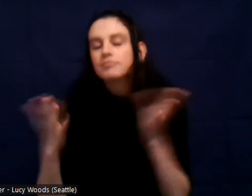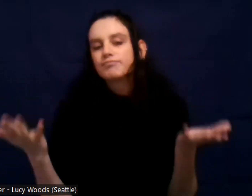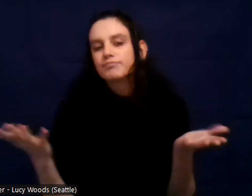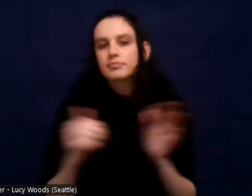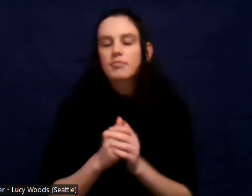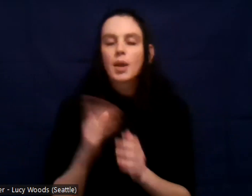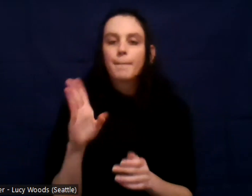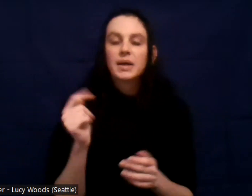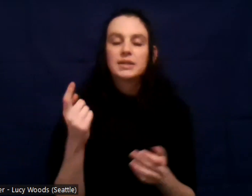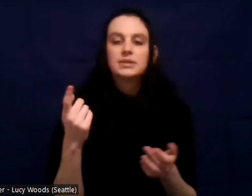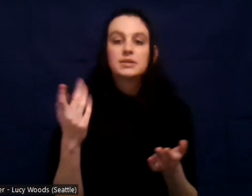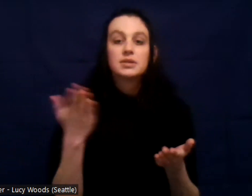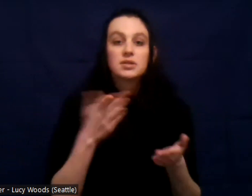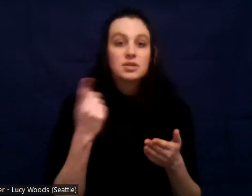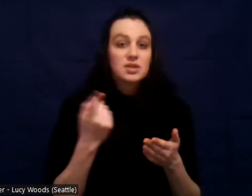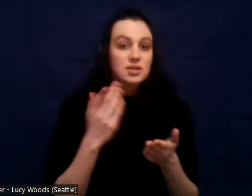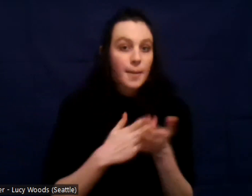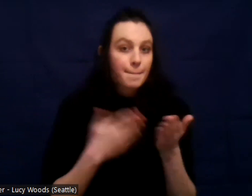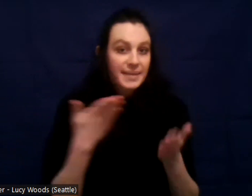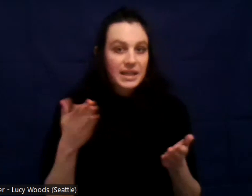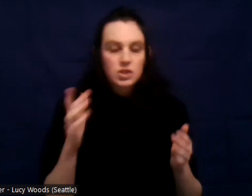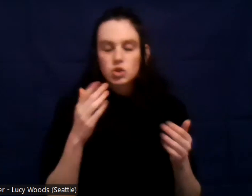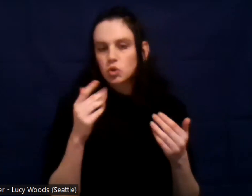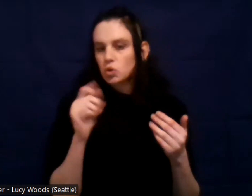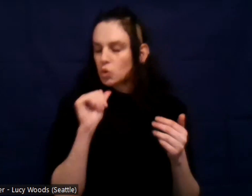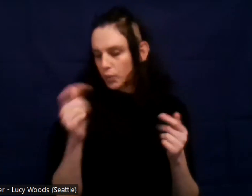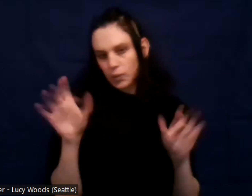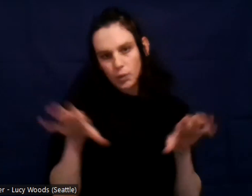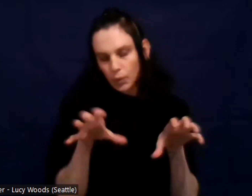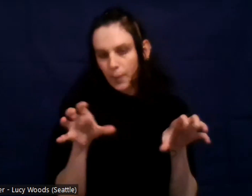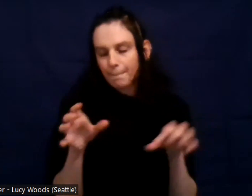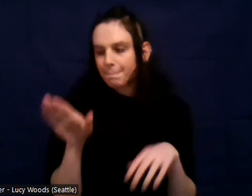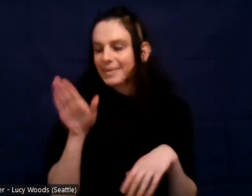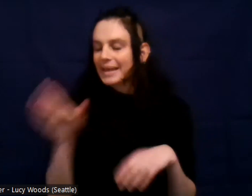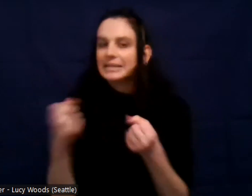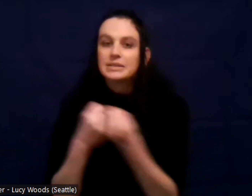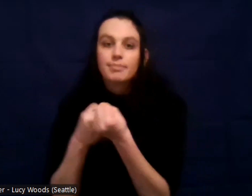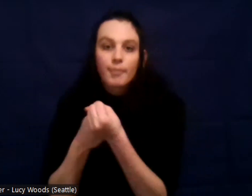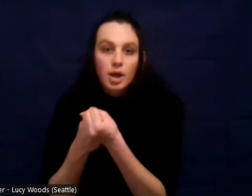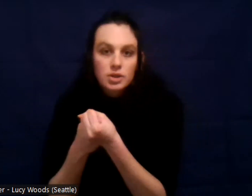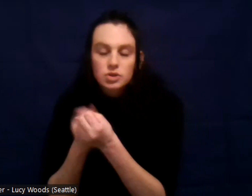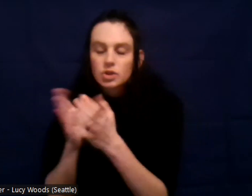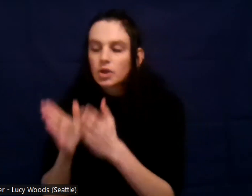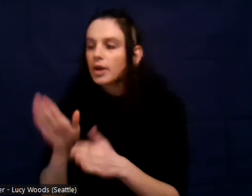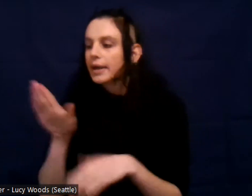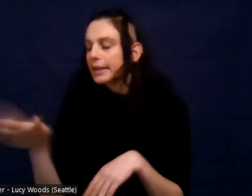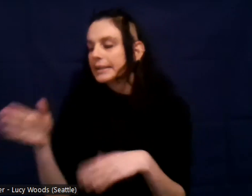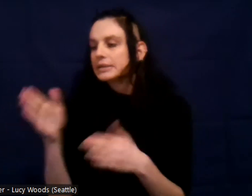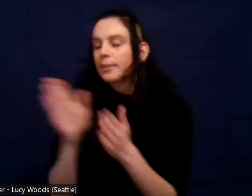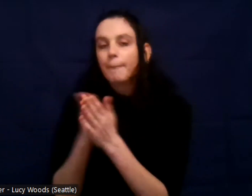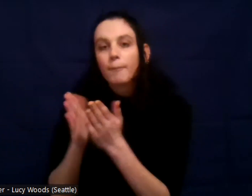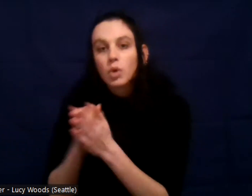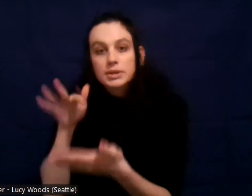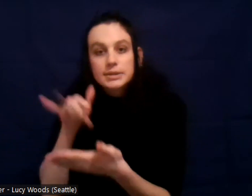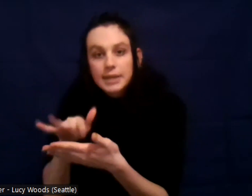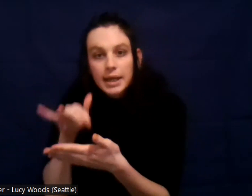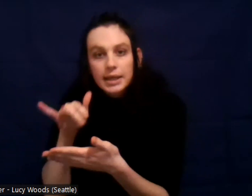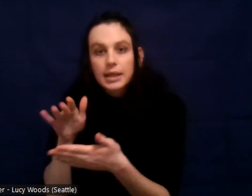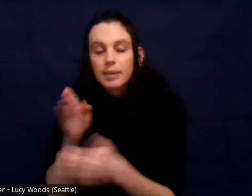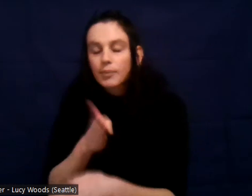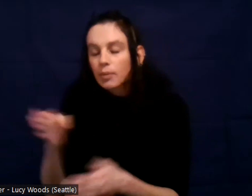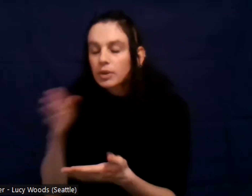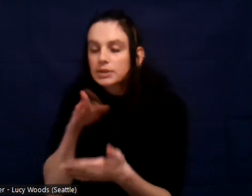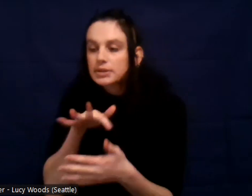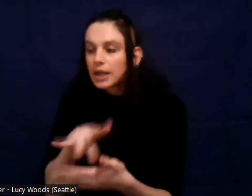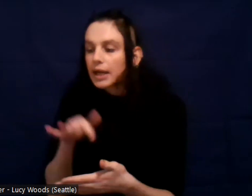don't do. Like I don't talk to him about his sponsor or his book study, or like that's his business. And then I have mine. And it's been great